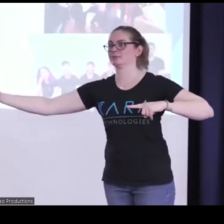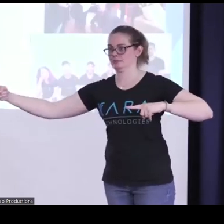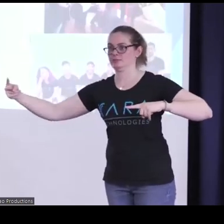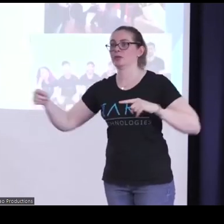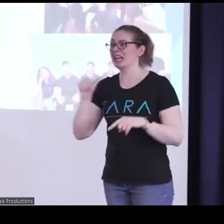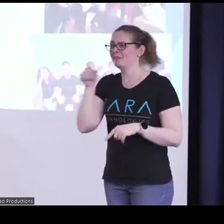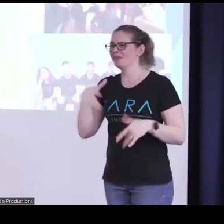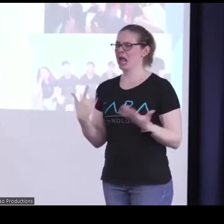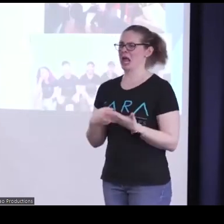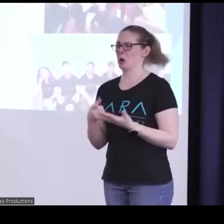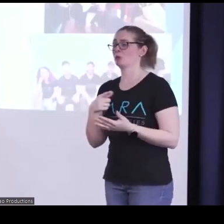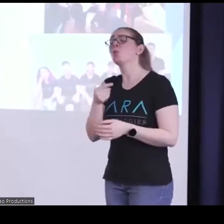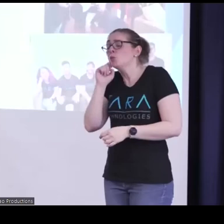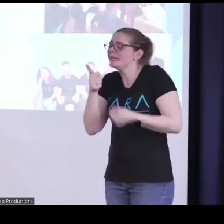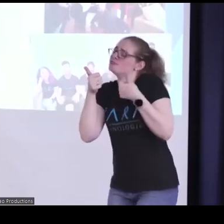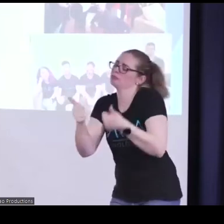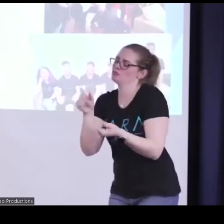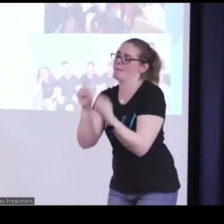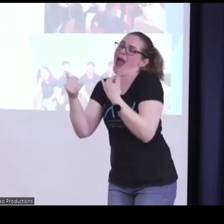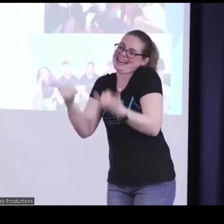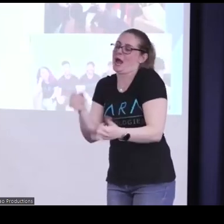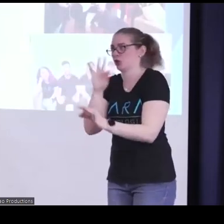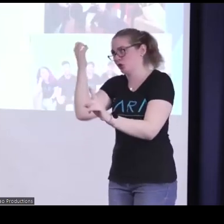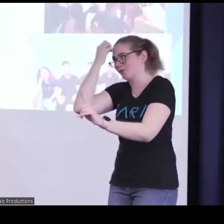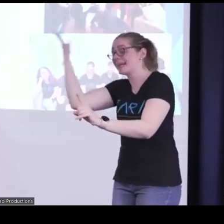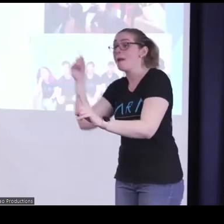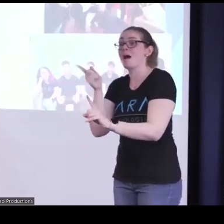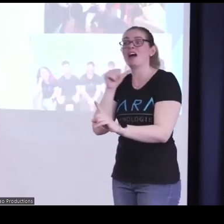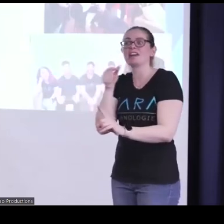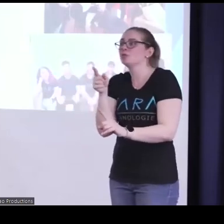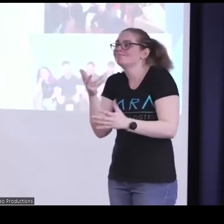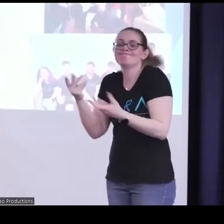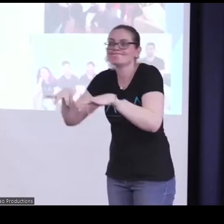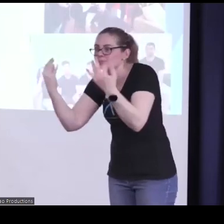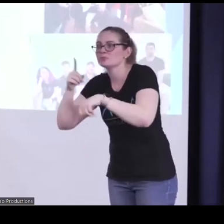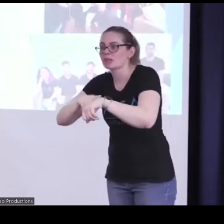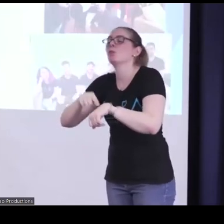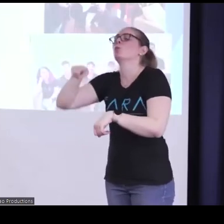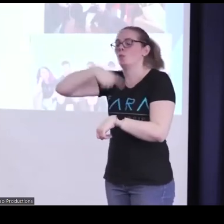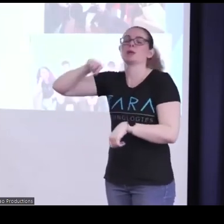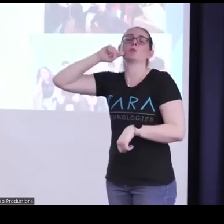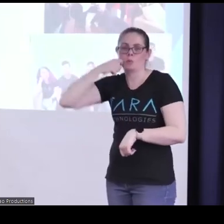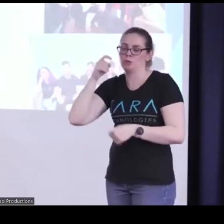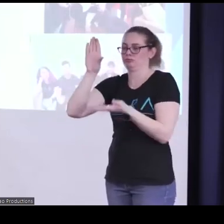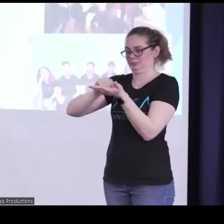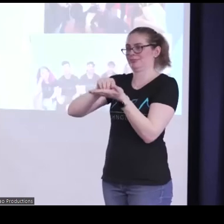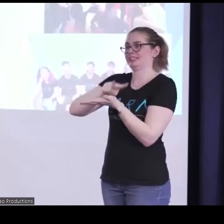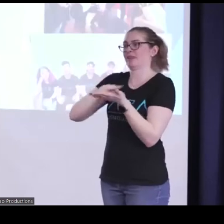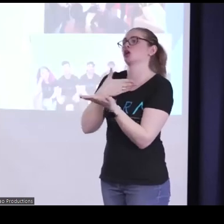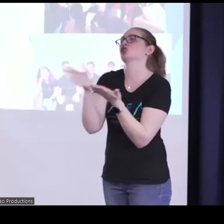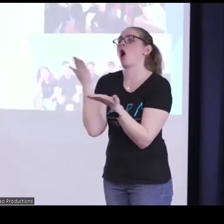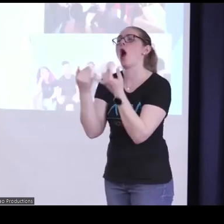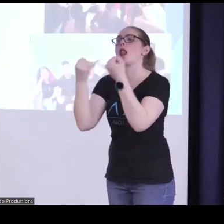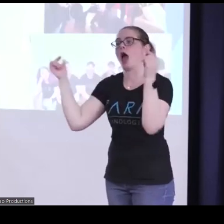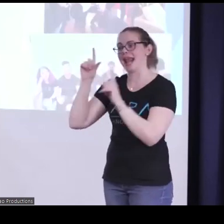open for 2 weeks. So it would be great if you could answer the survey now so that you don't forget. But if you don't have time or want to think